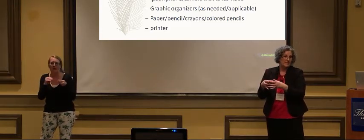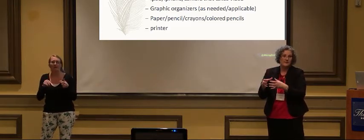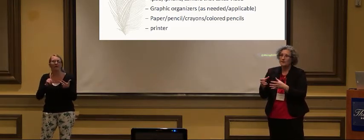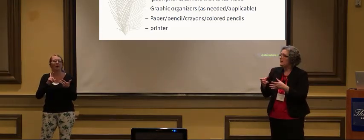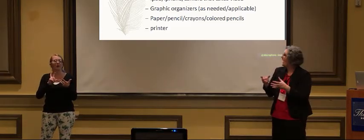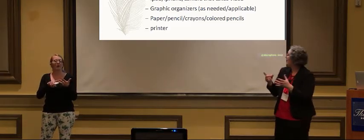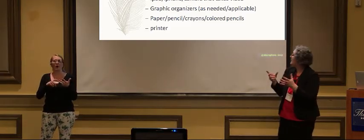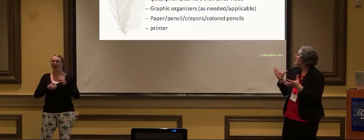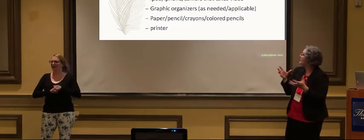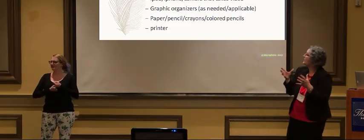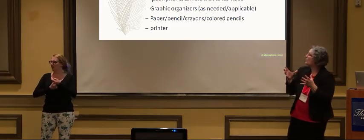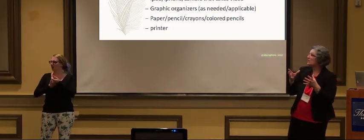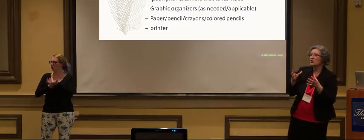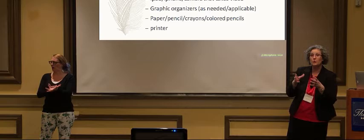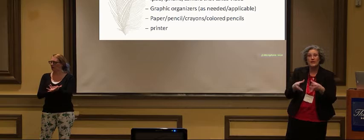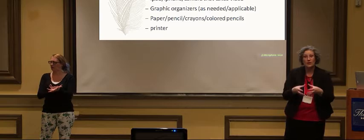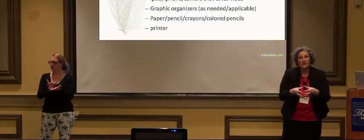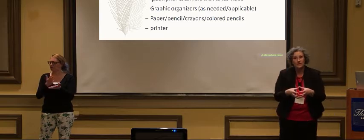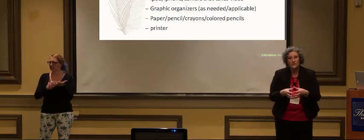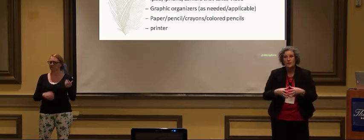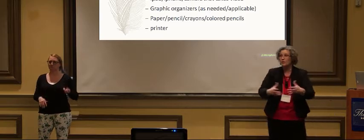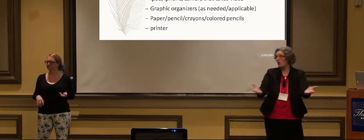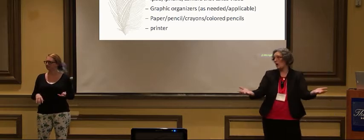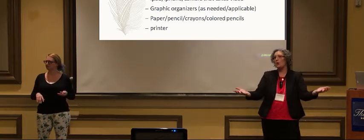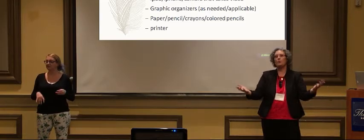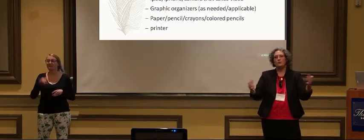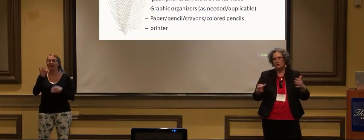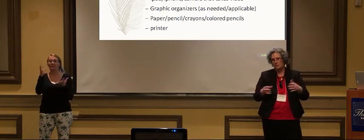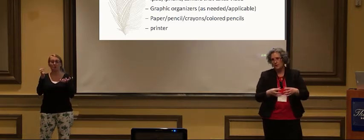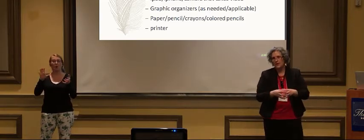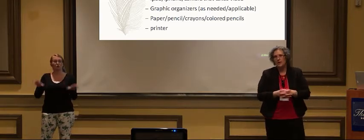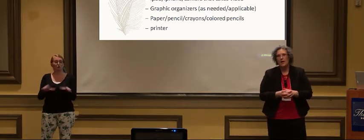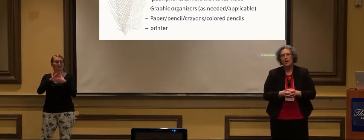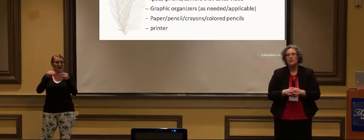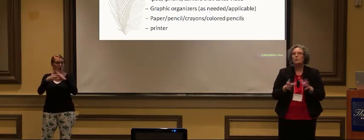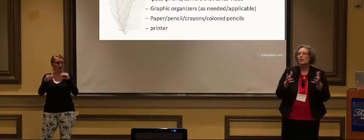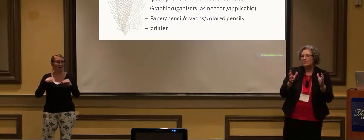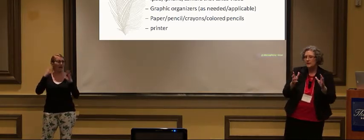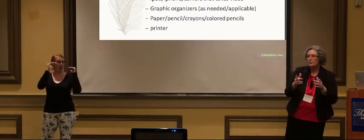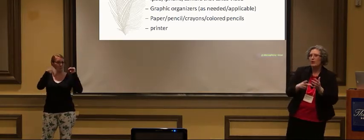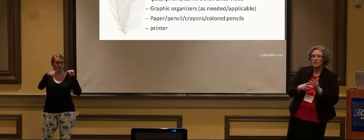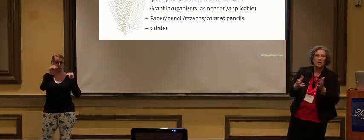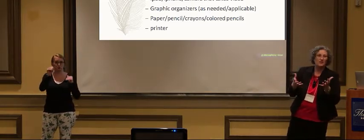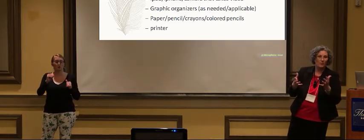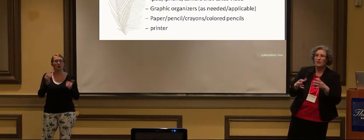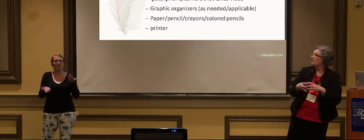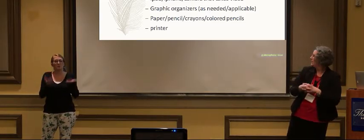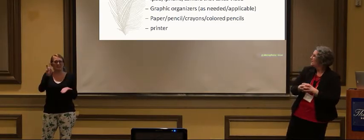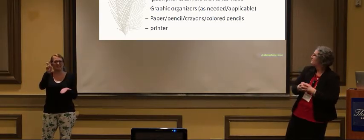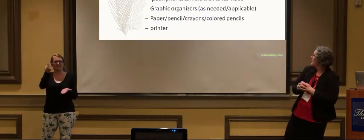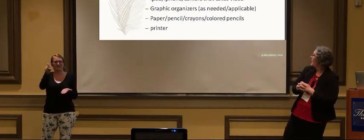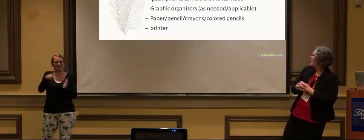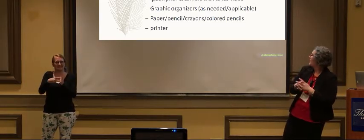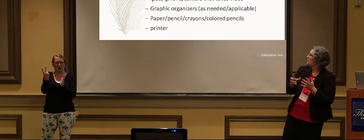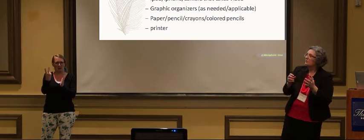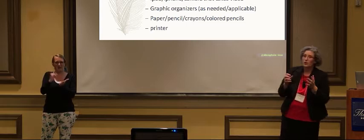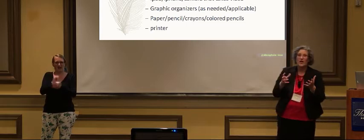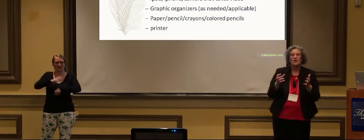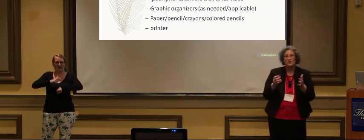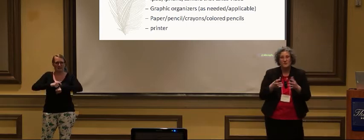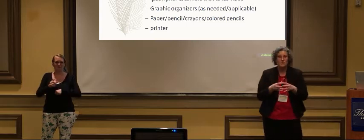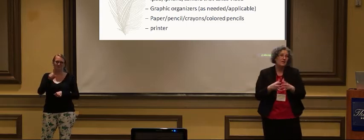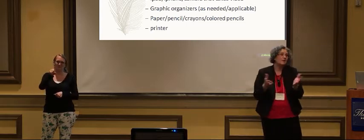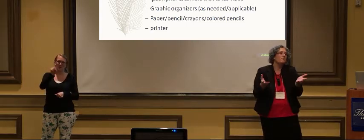expository piece. And if you wanted to do a narrative, which I hope you do, you probably need about double.